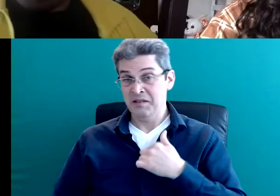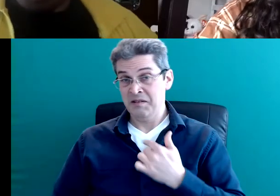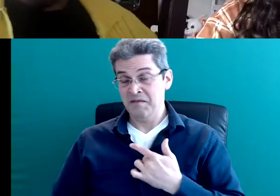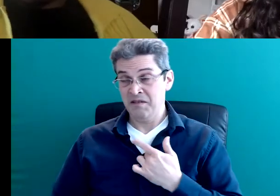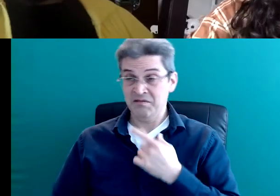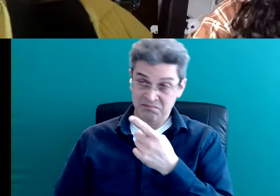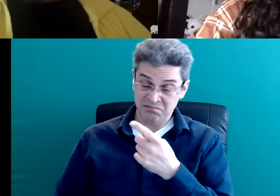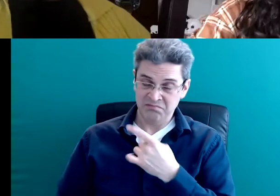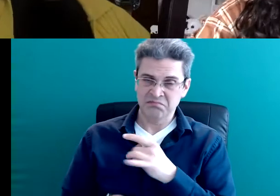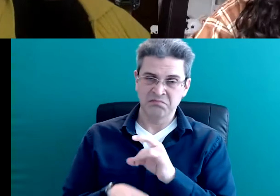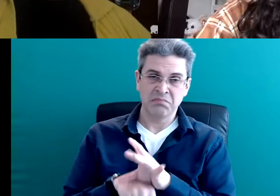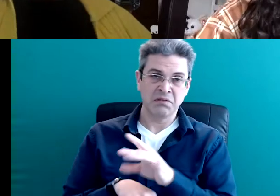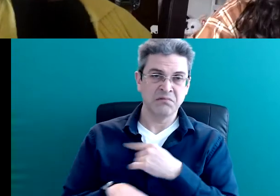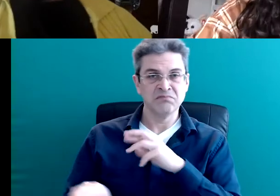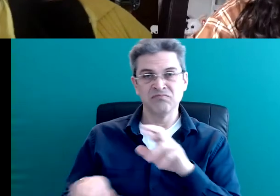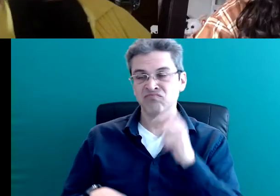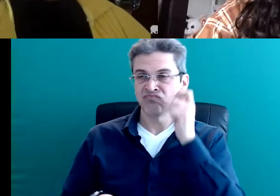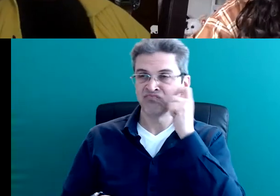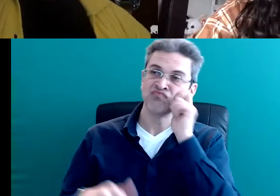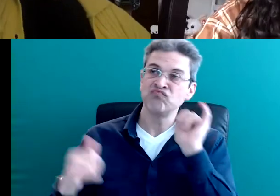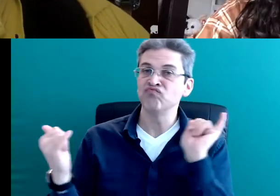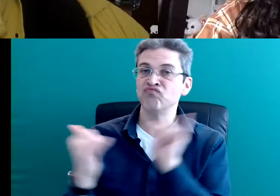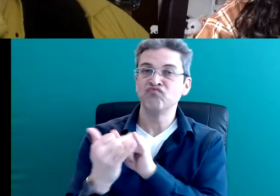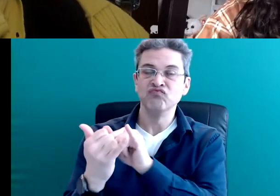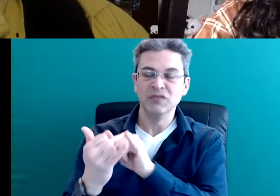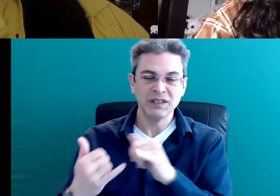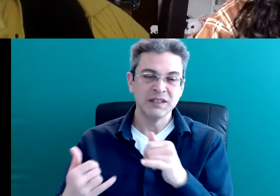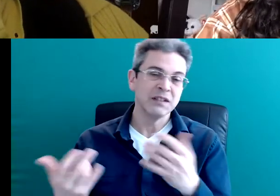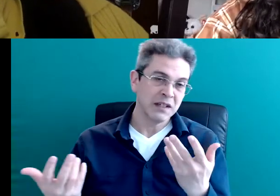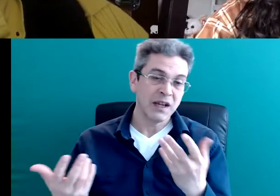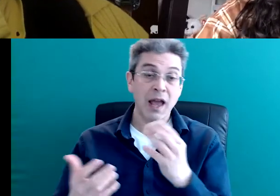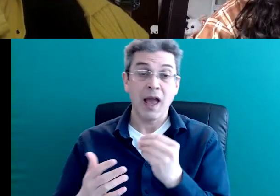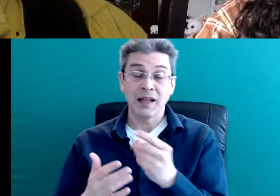I try to, you know, approach it from that. And then they get pissed, because